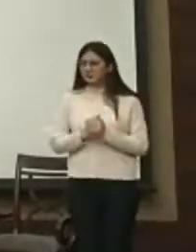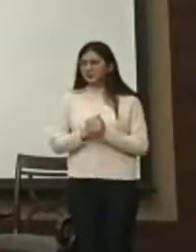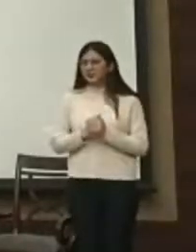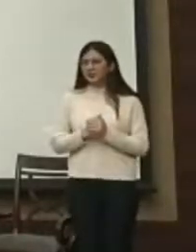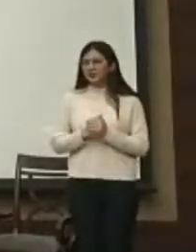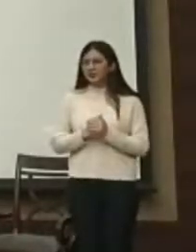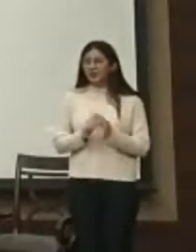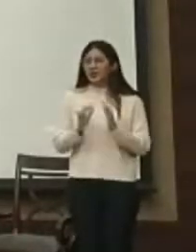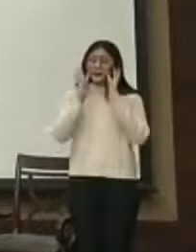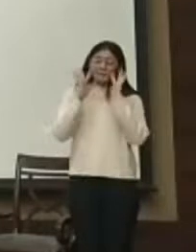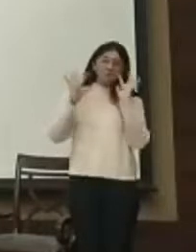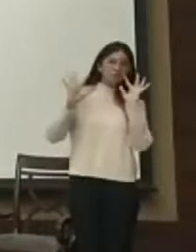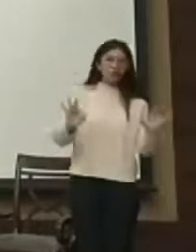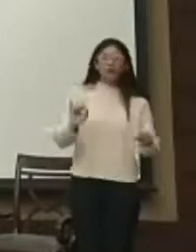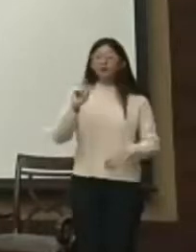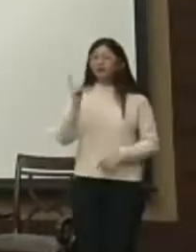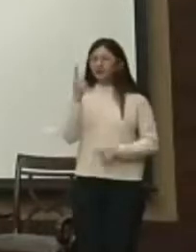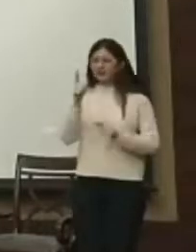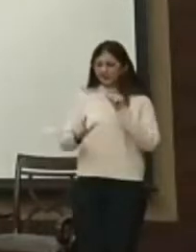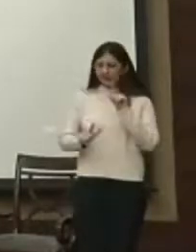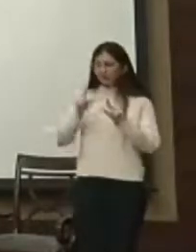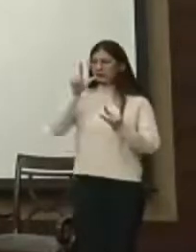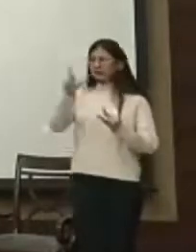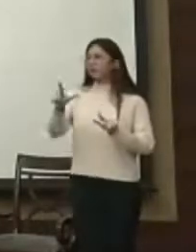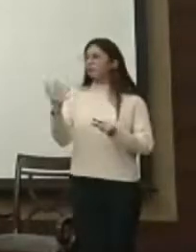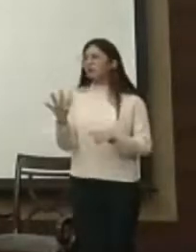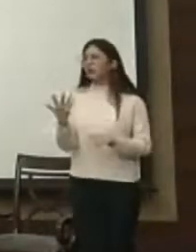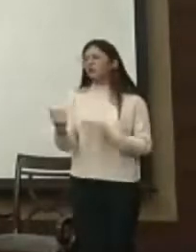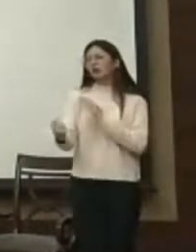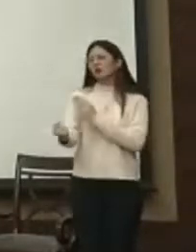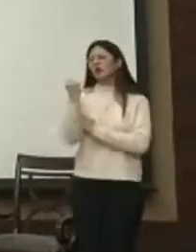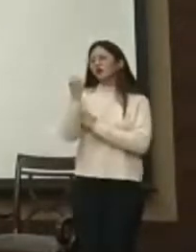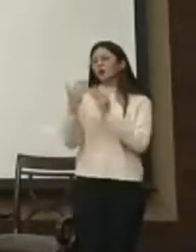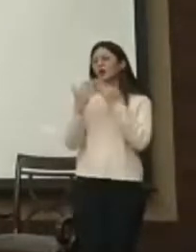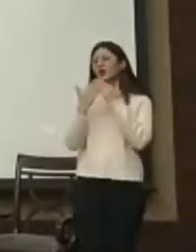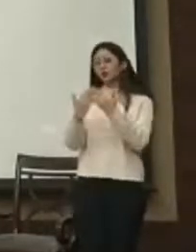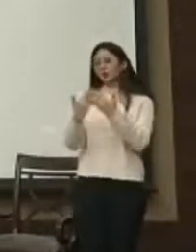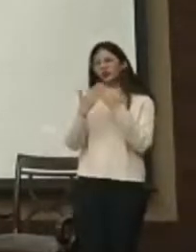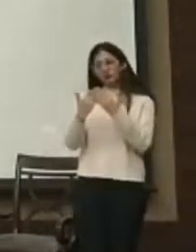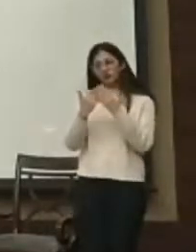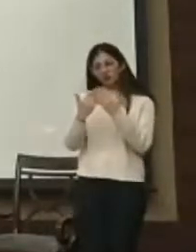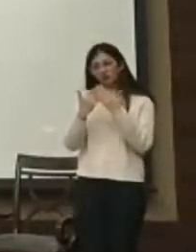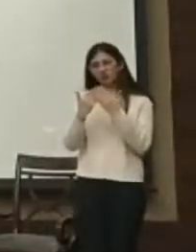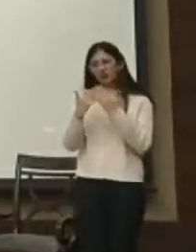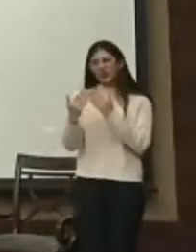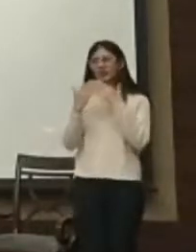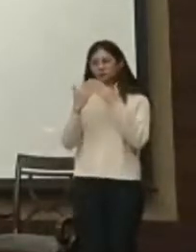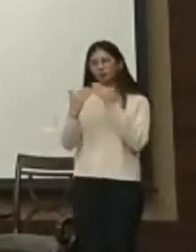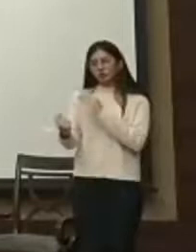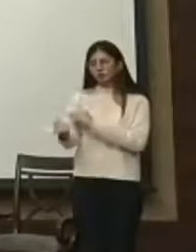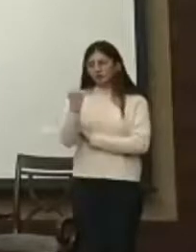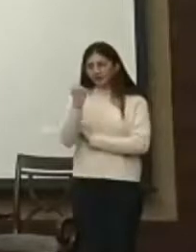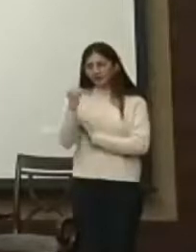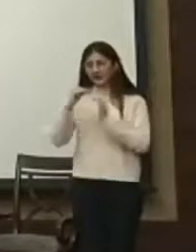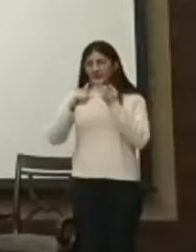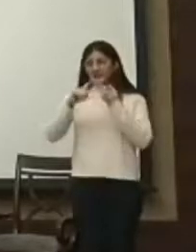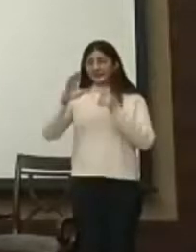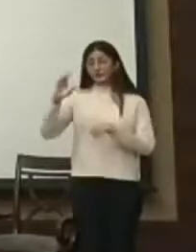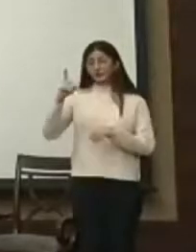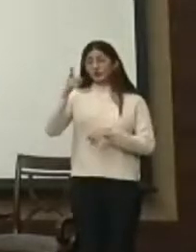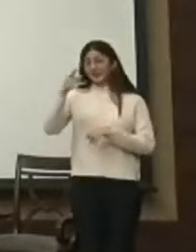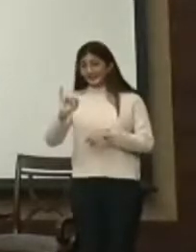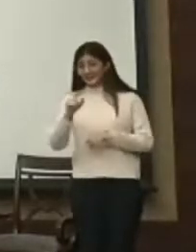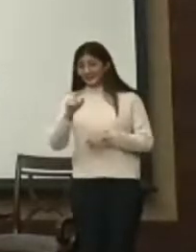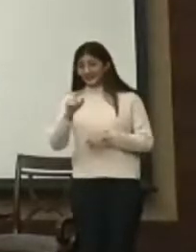An important first step is to enforce the right to education. Section 16 of this Act casts a duty